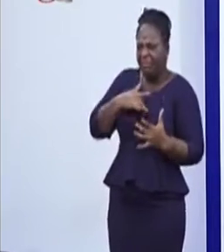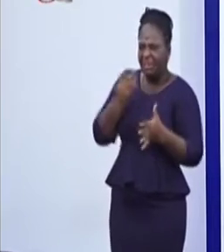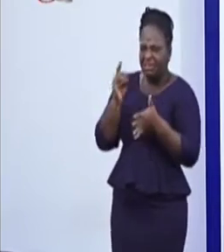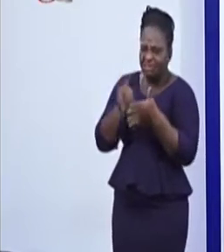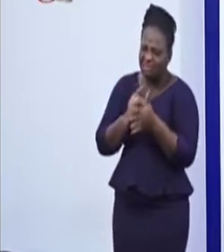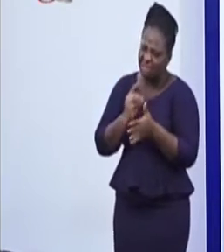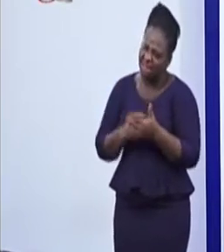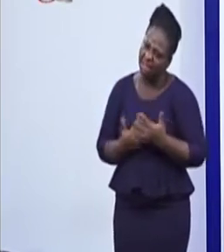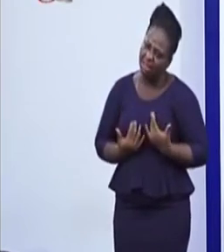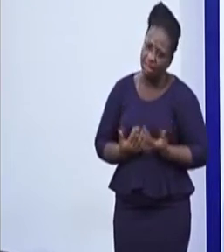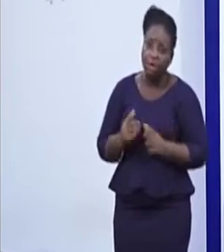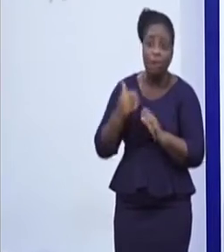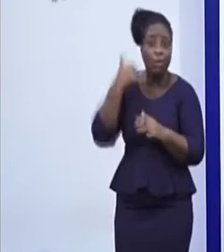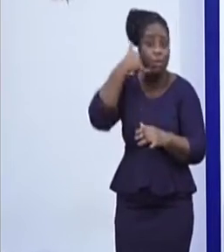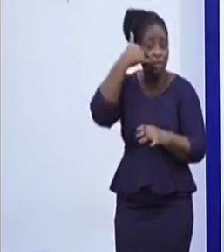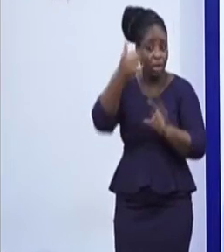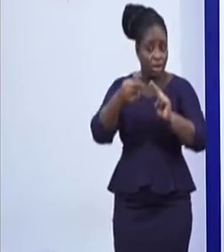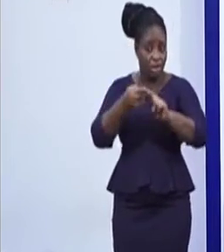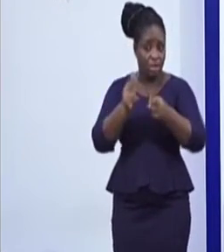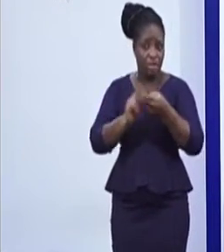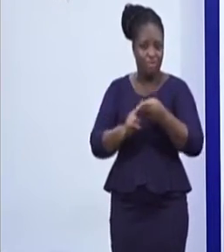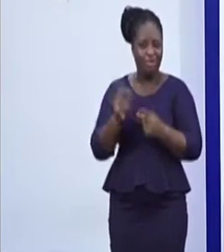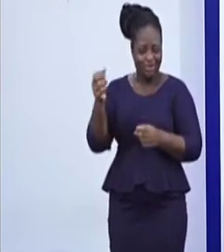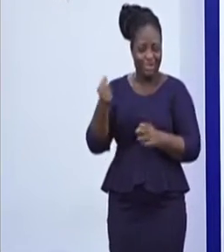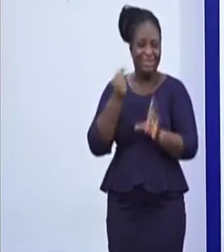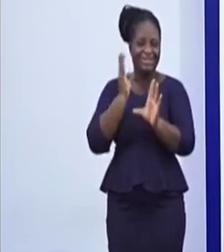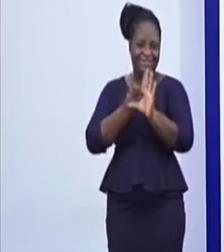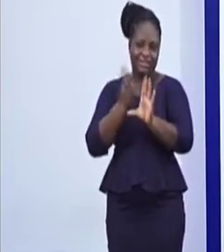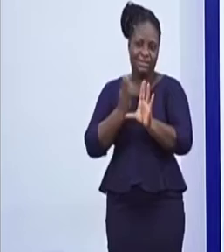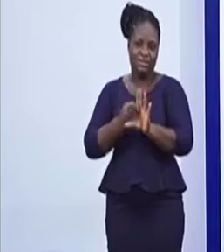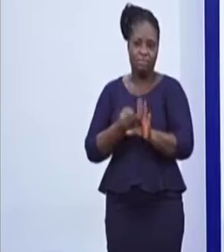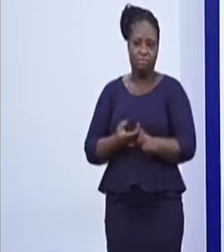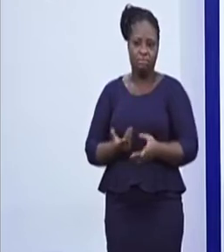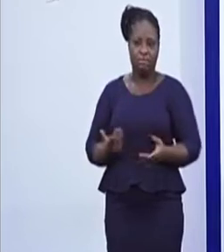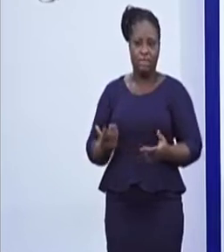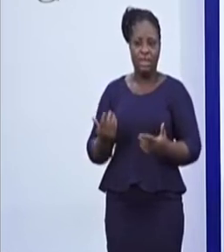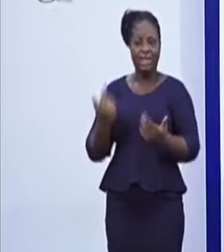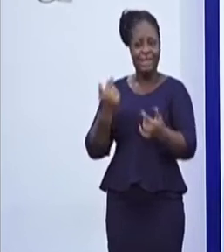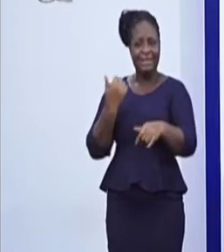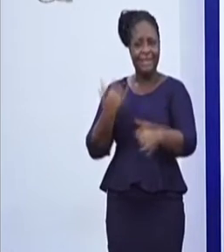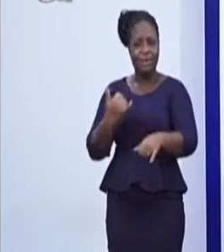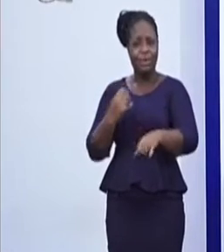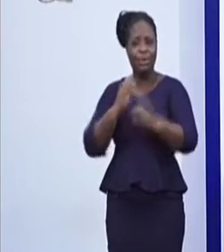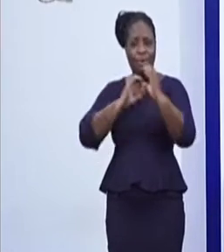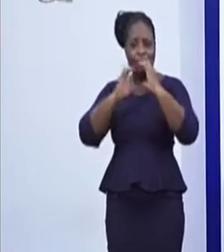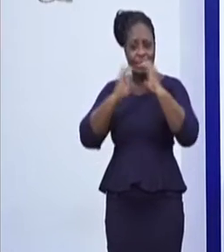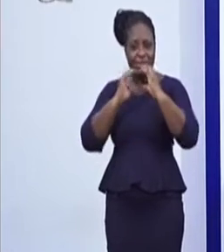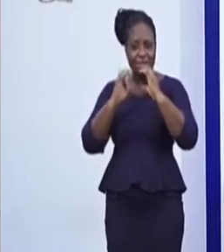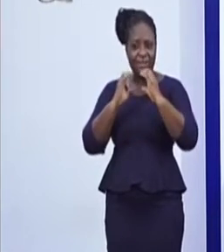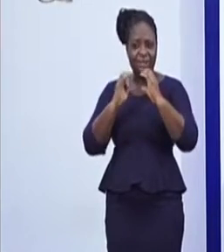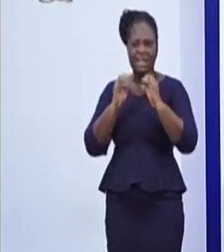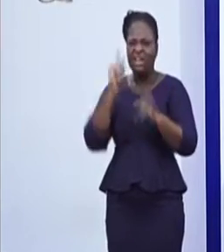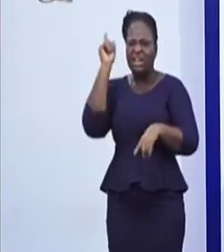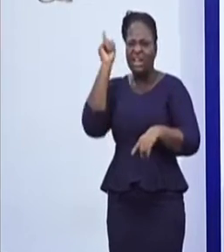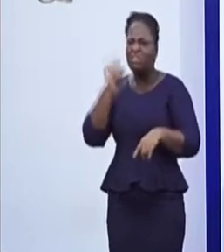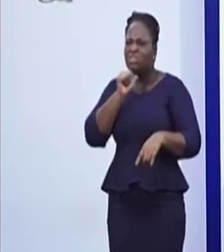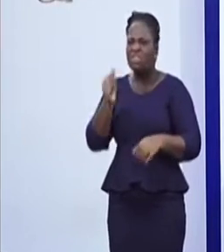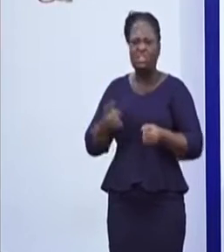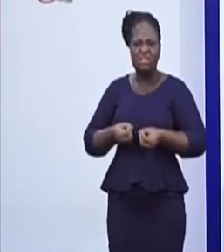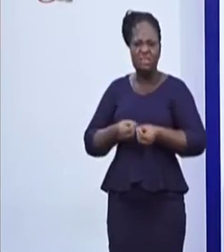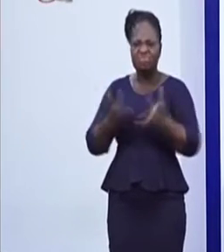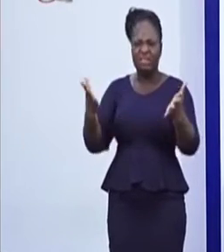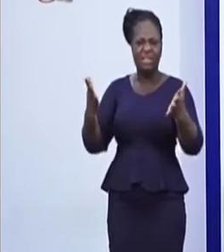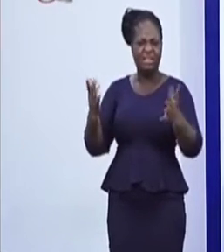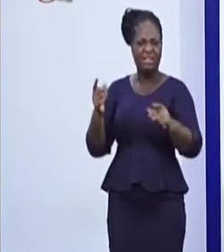just call any of the numbers and you will get help. And in terms of communication, let's not spread